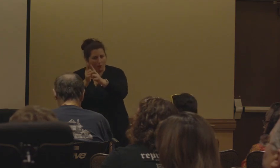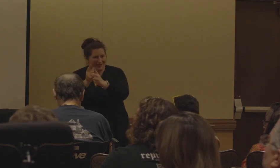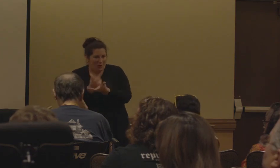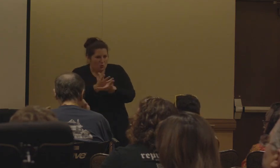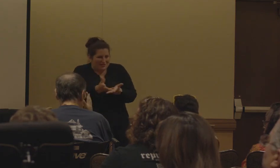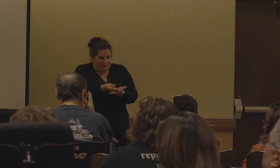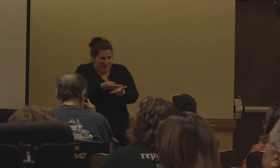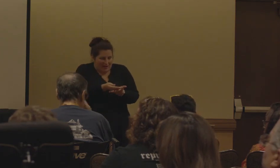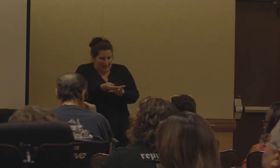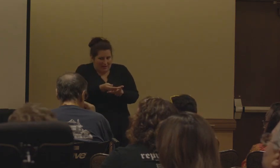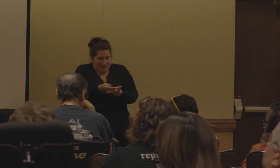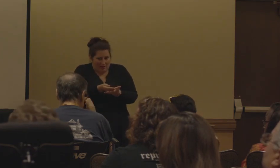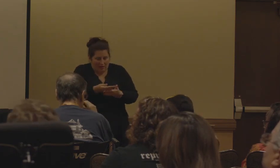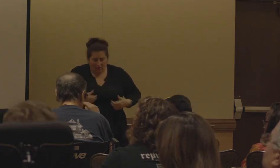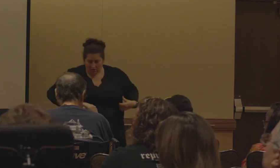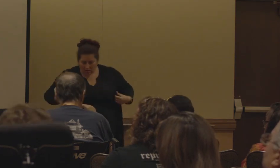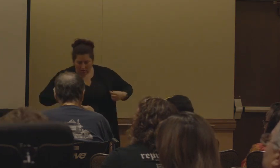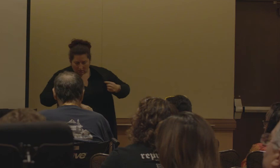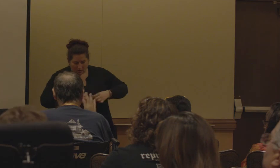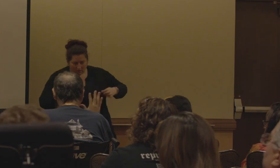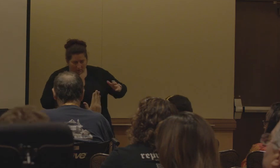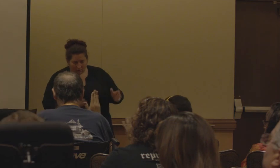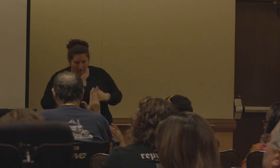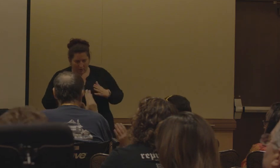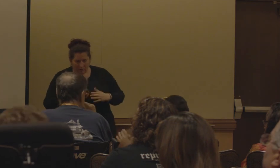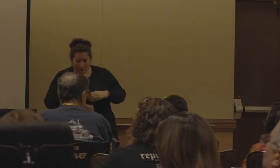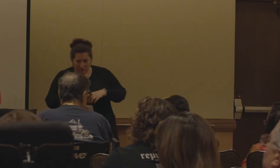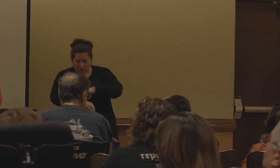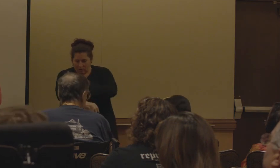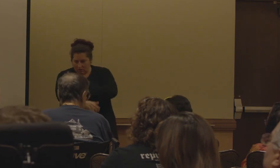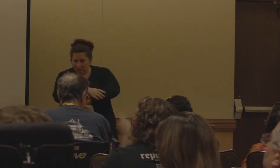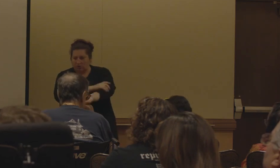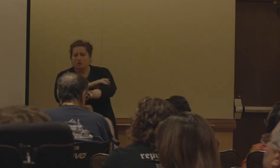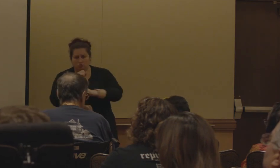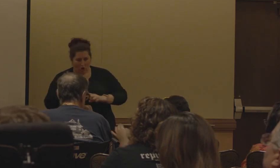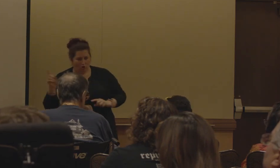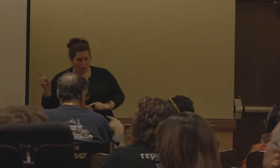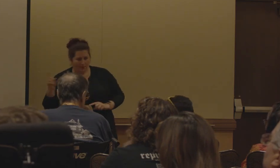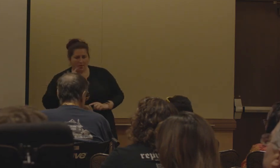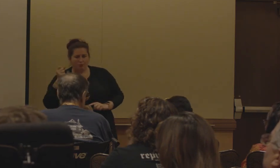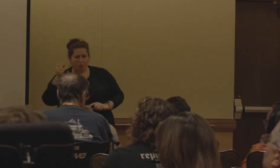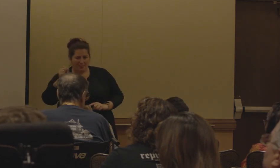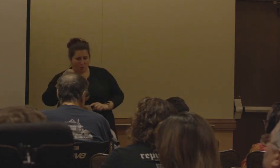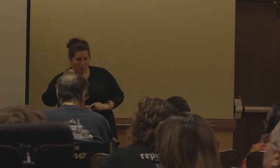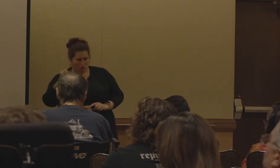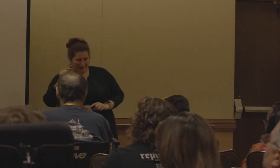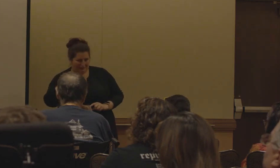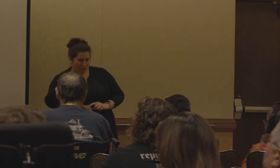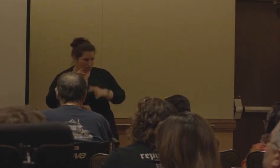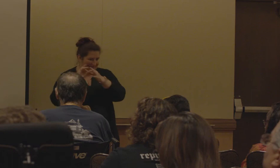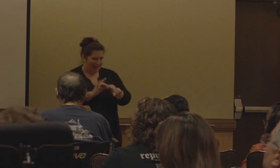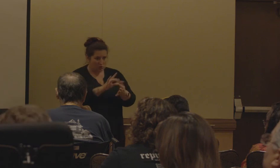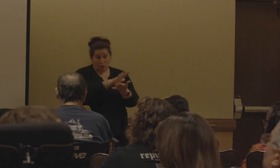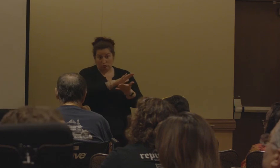So Yeah. I'm thinking about it, and I'm like, why don't we, when the kid's in school, put him in an OJT related to the school he's